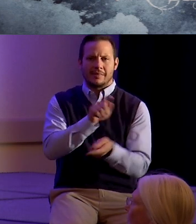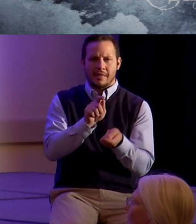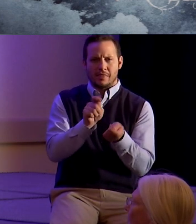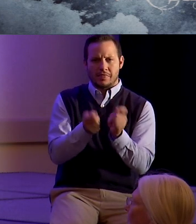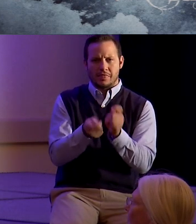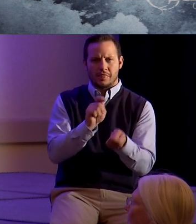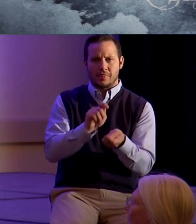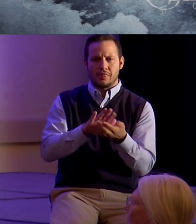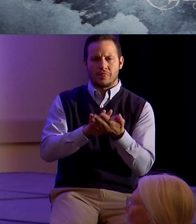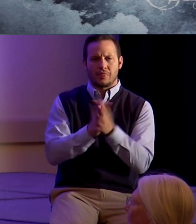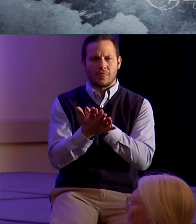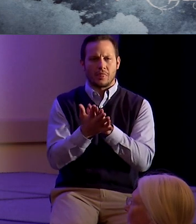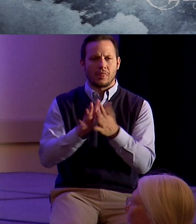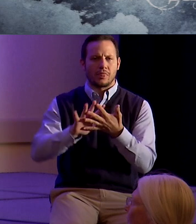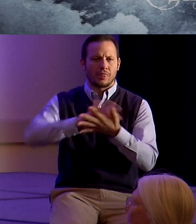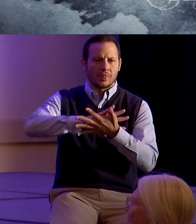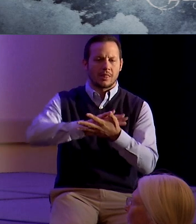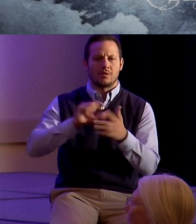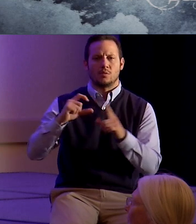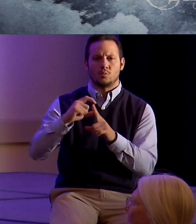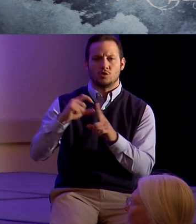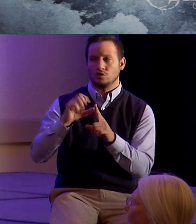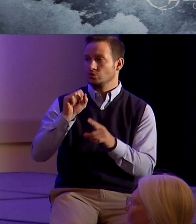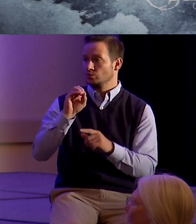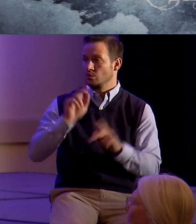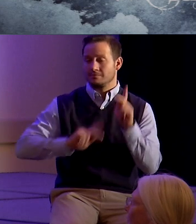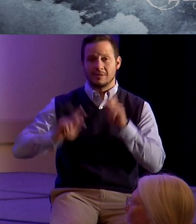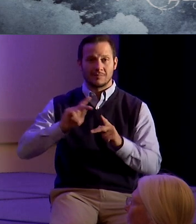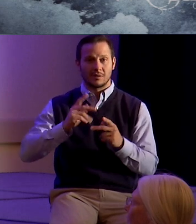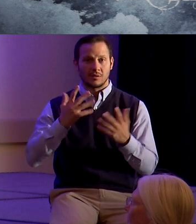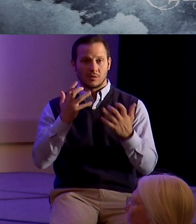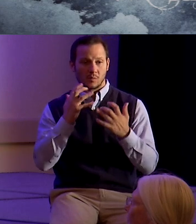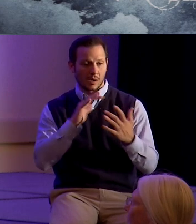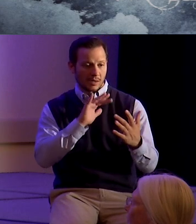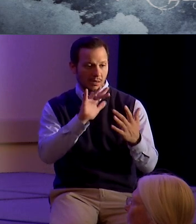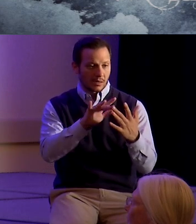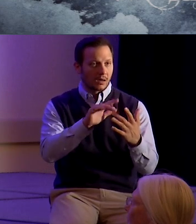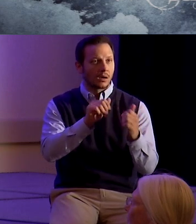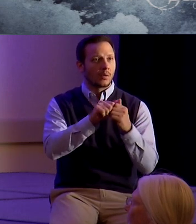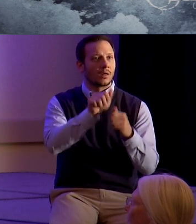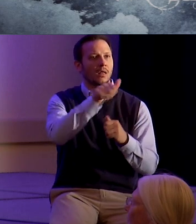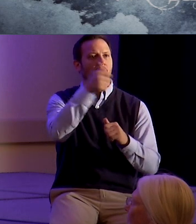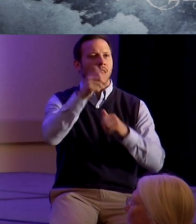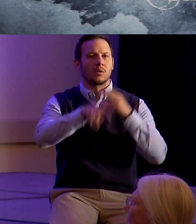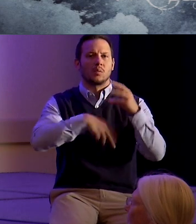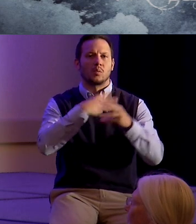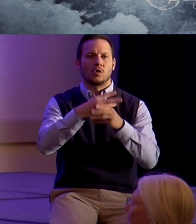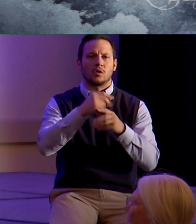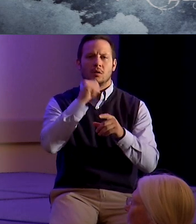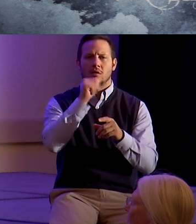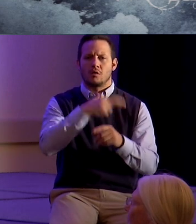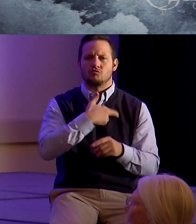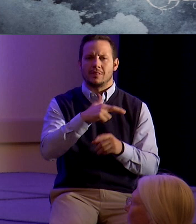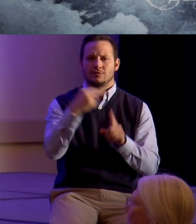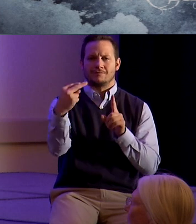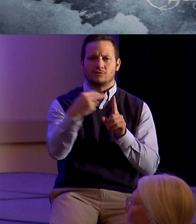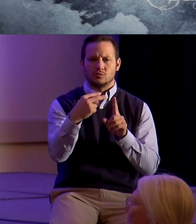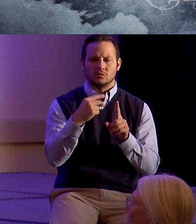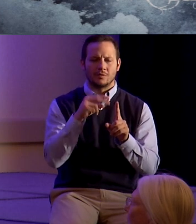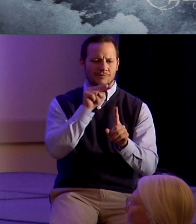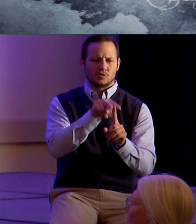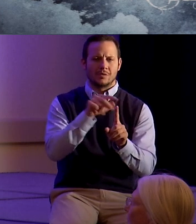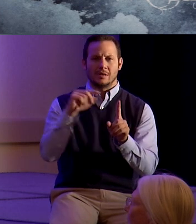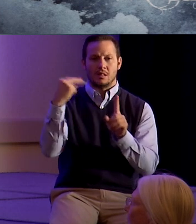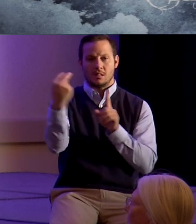things, so that as people are trying to reach out into the rest of the world outside of the religious viewpoint, they hear those